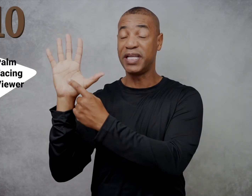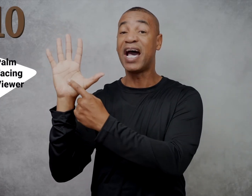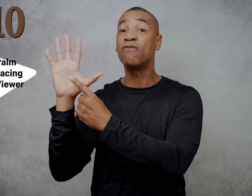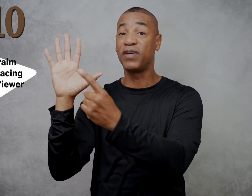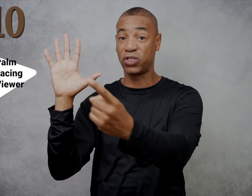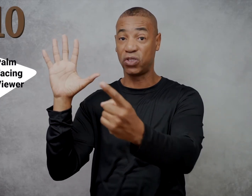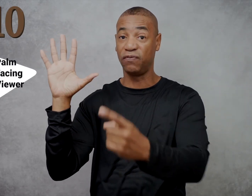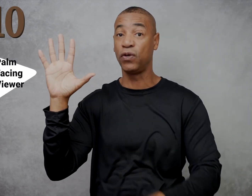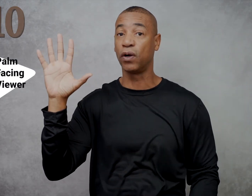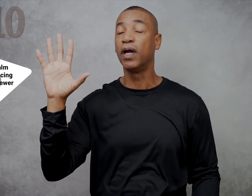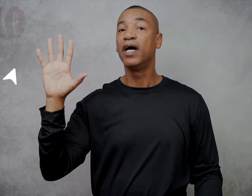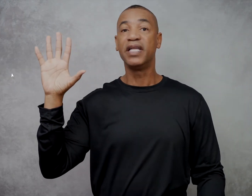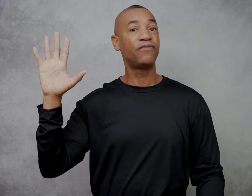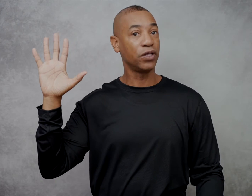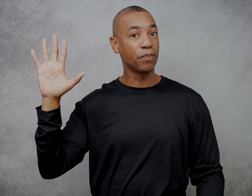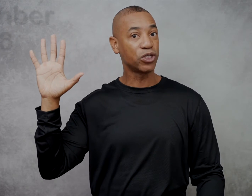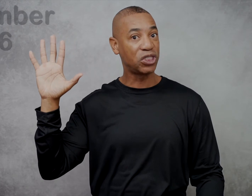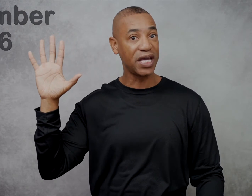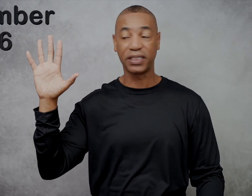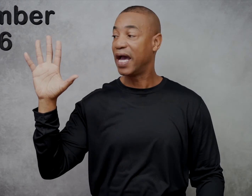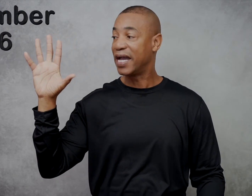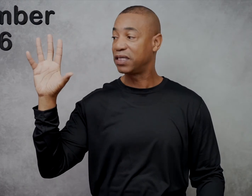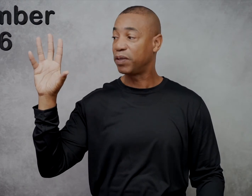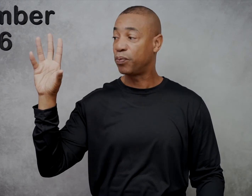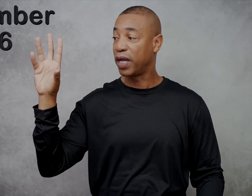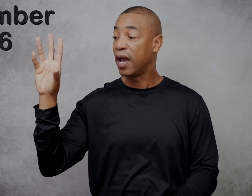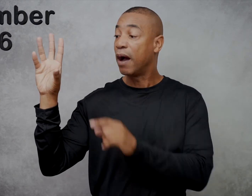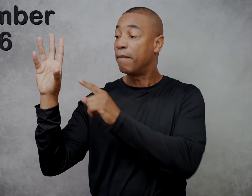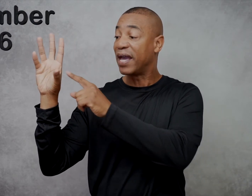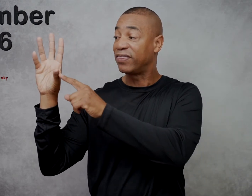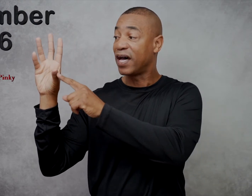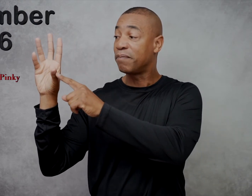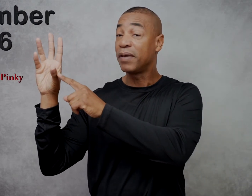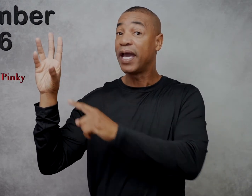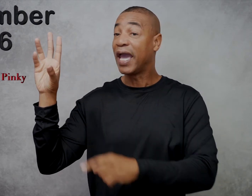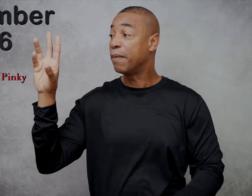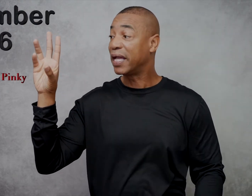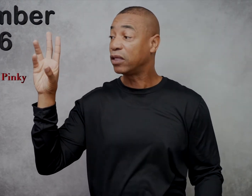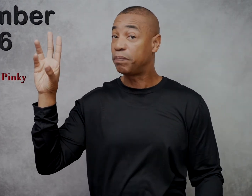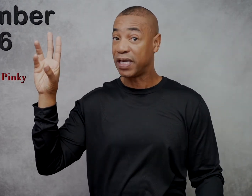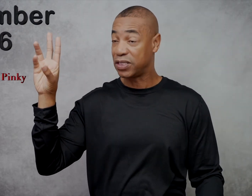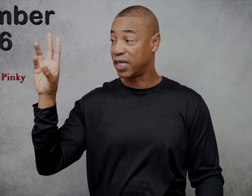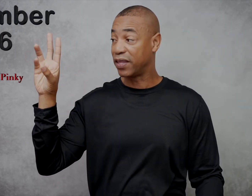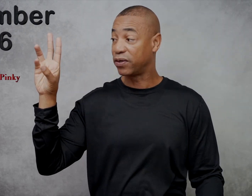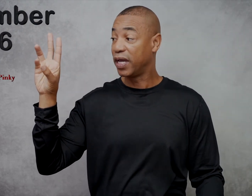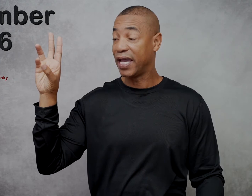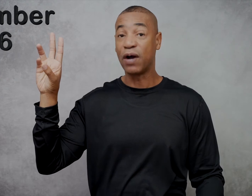now faces the viewer. Now for the number 6, I simply bring my thumb and my little pinky together, and I will